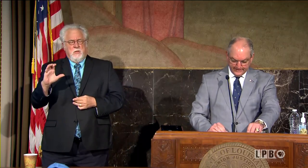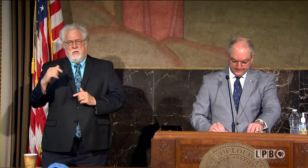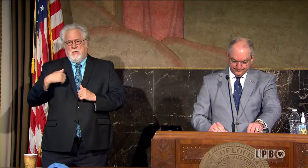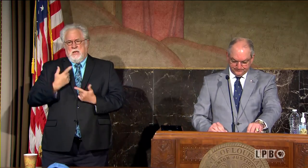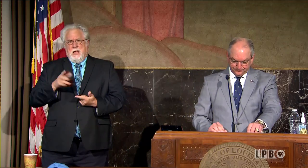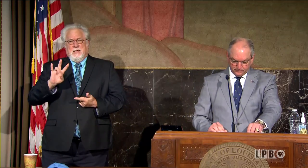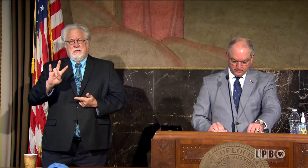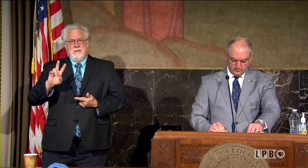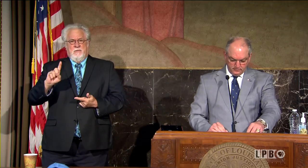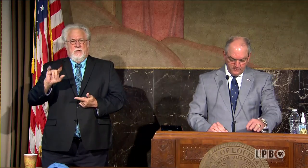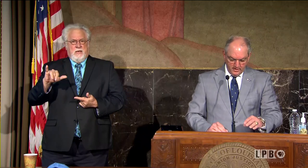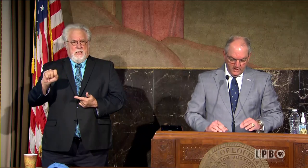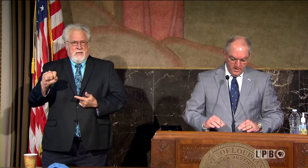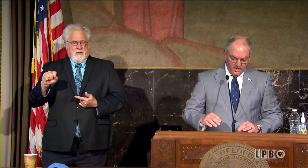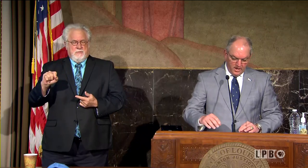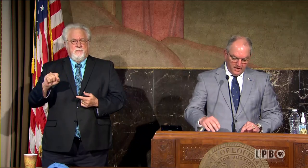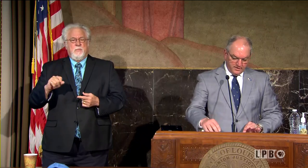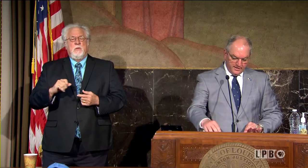7 days.